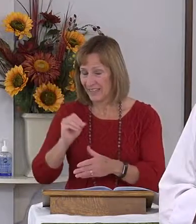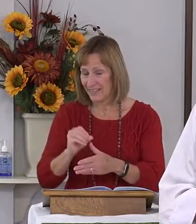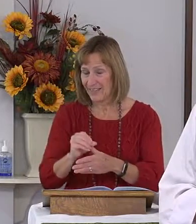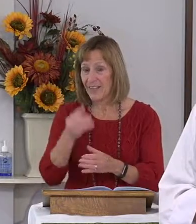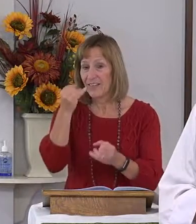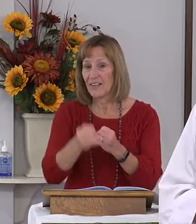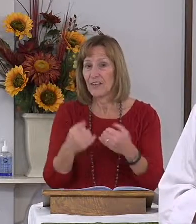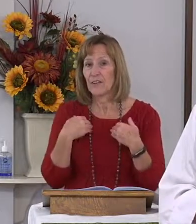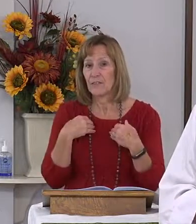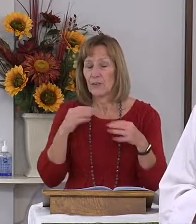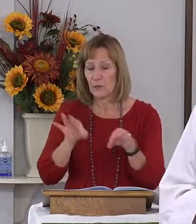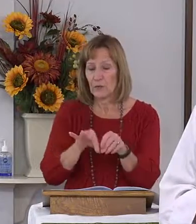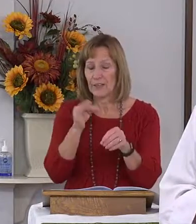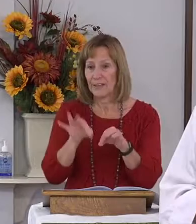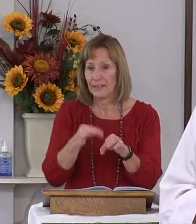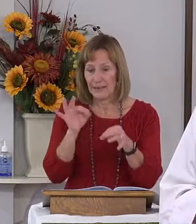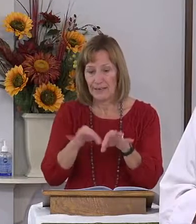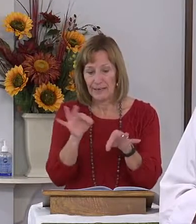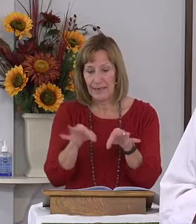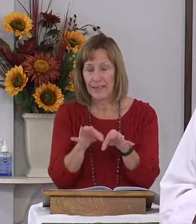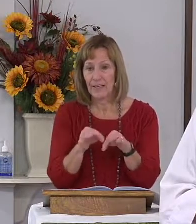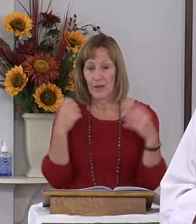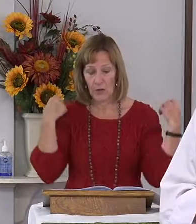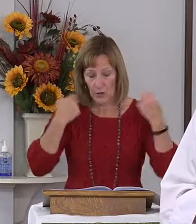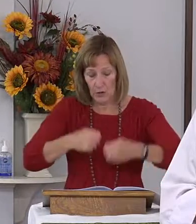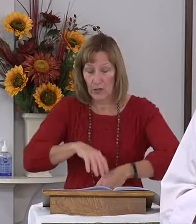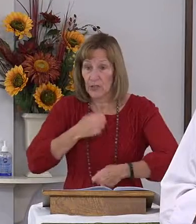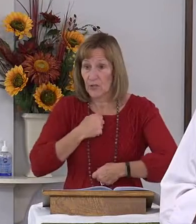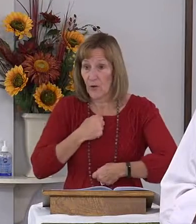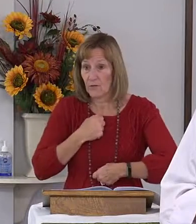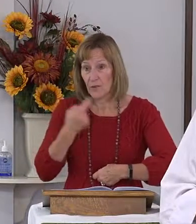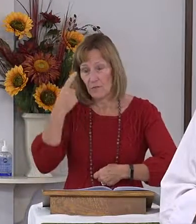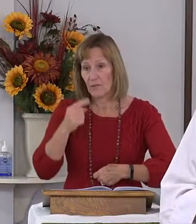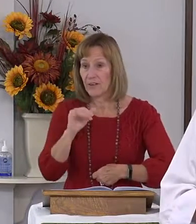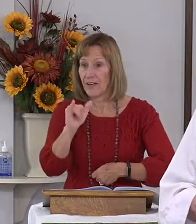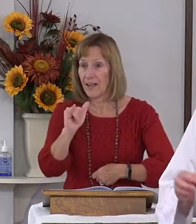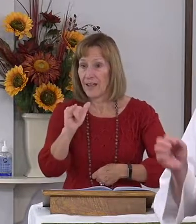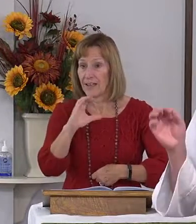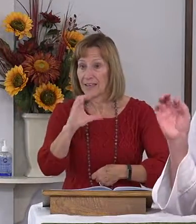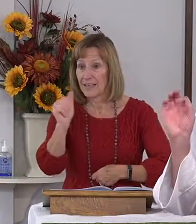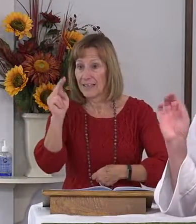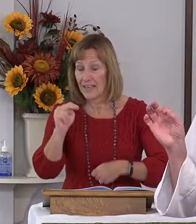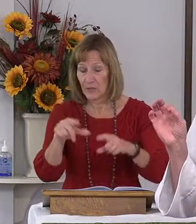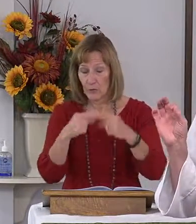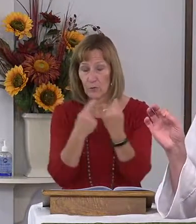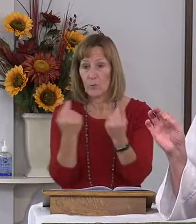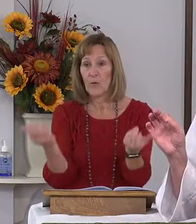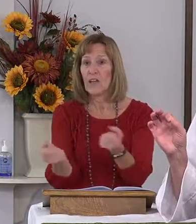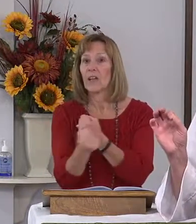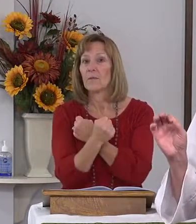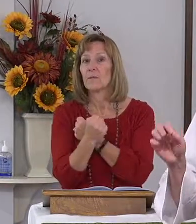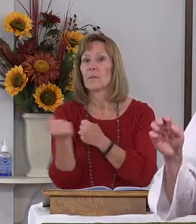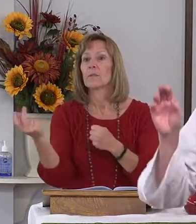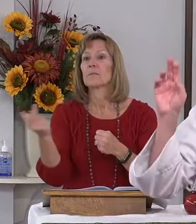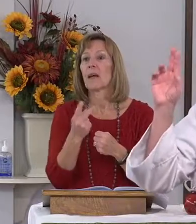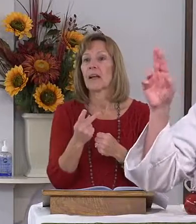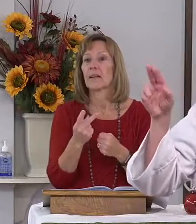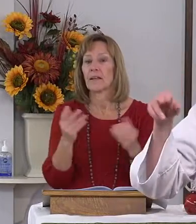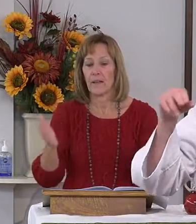Finally, if you have knit or crocheted a scarf for our I Can group, we would love those back. There are